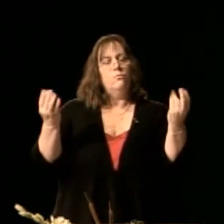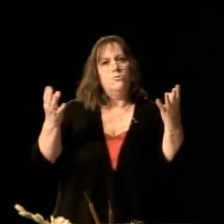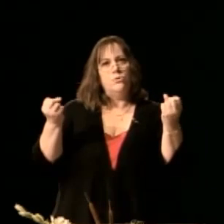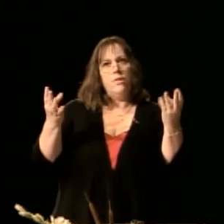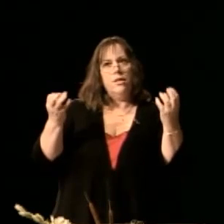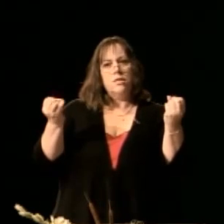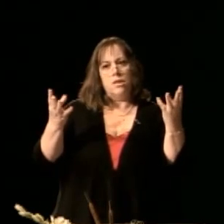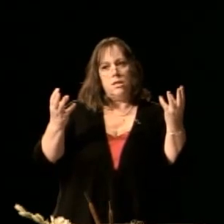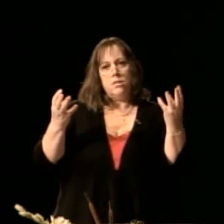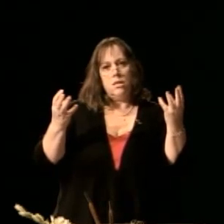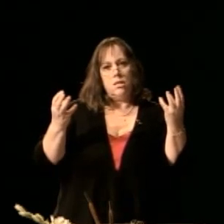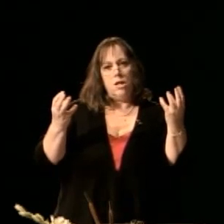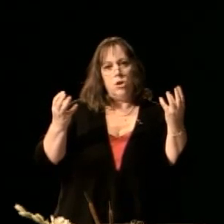doing things like this can tell you